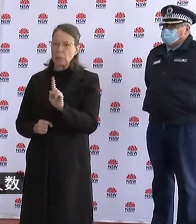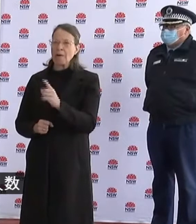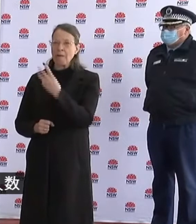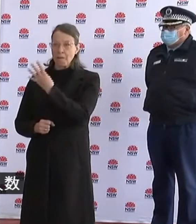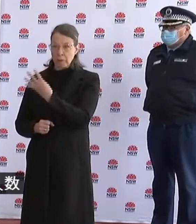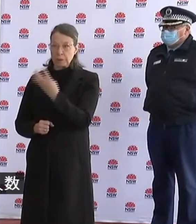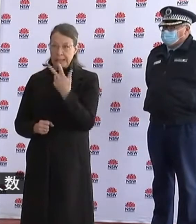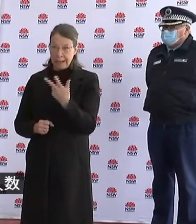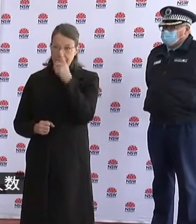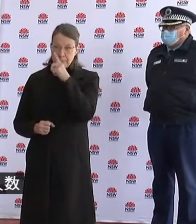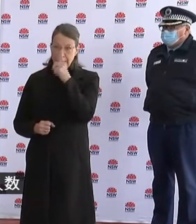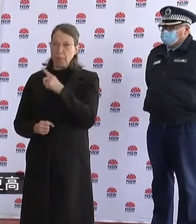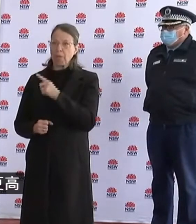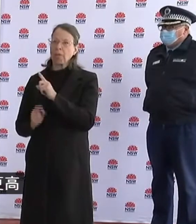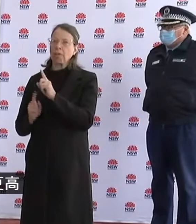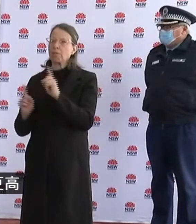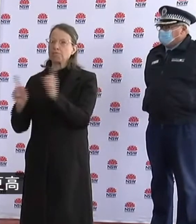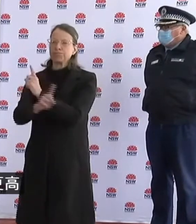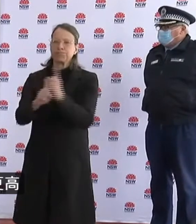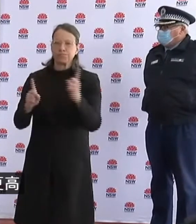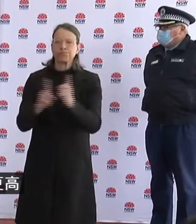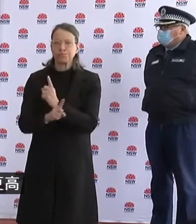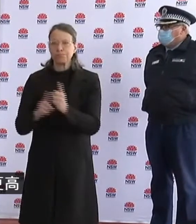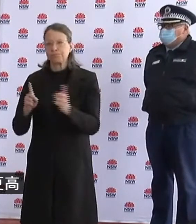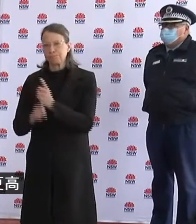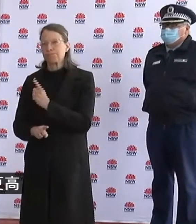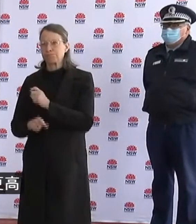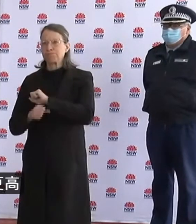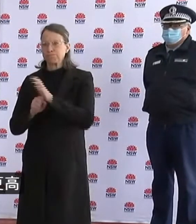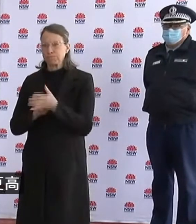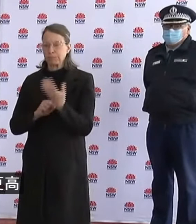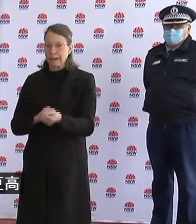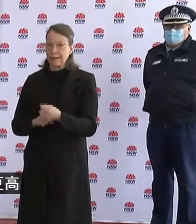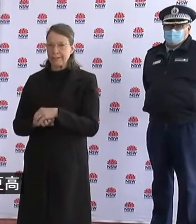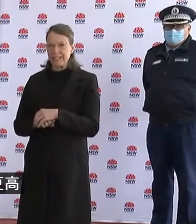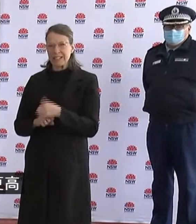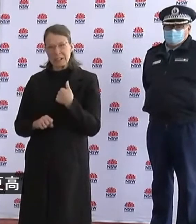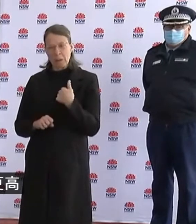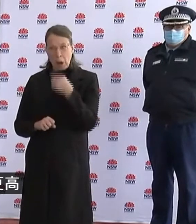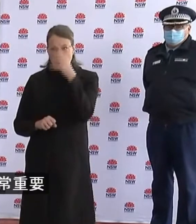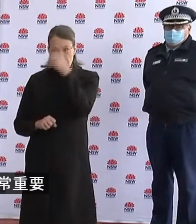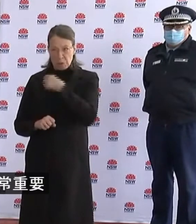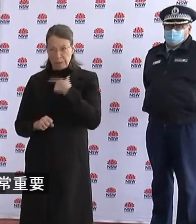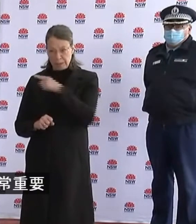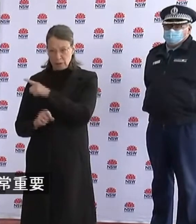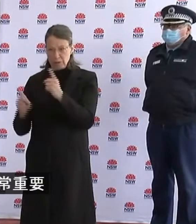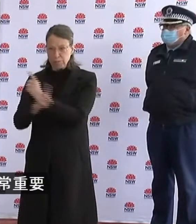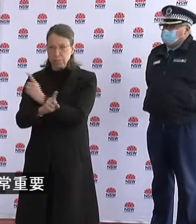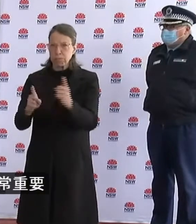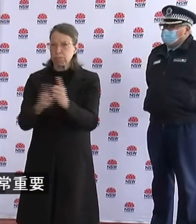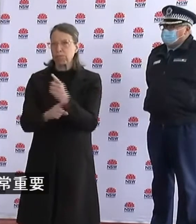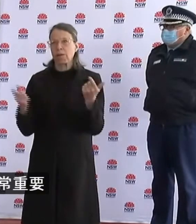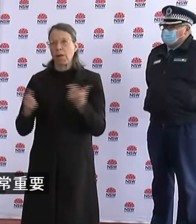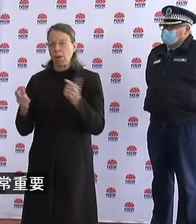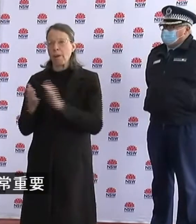Now, given that number of infectious in the community, I'm expecting case numbers to go up even higher. It's really, really important